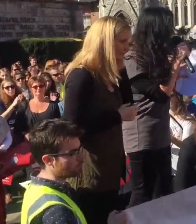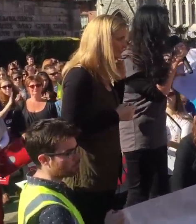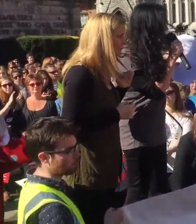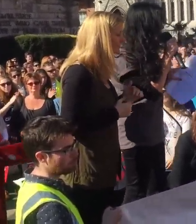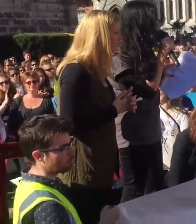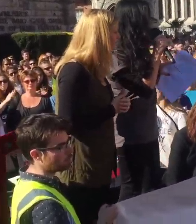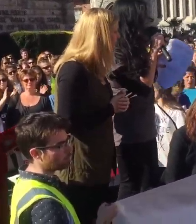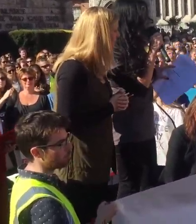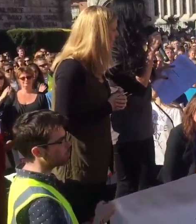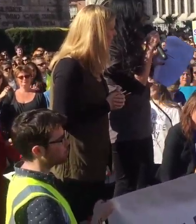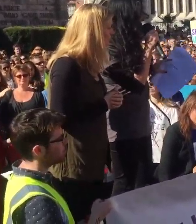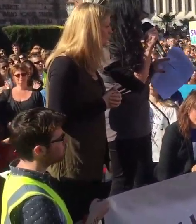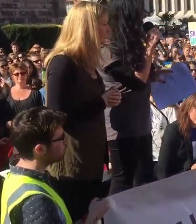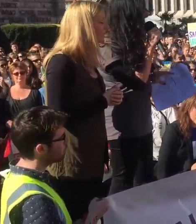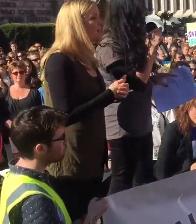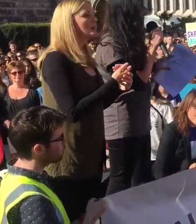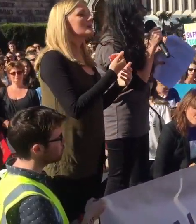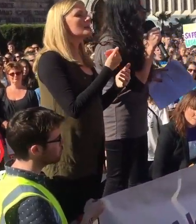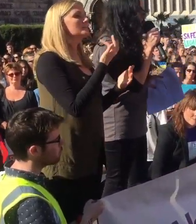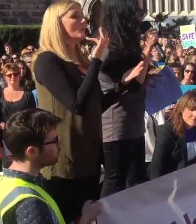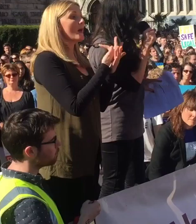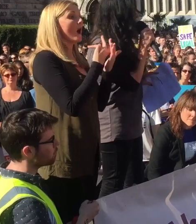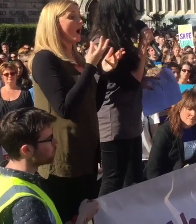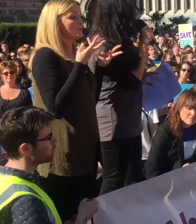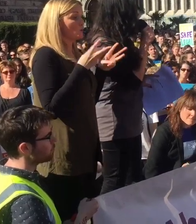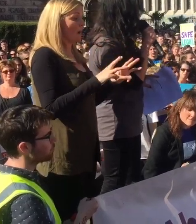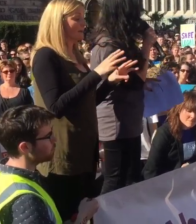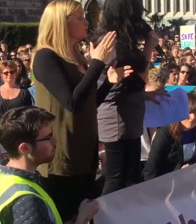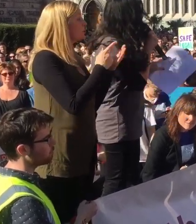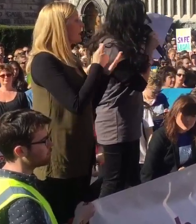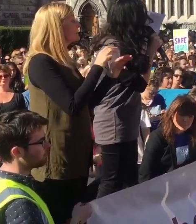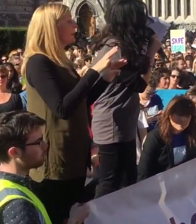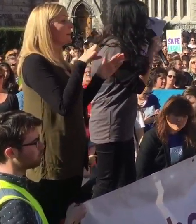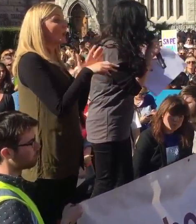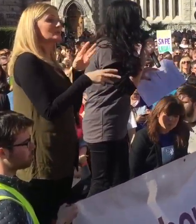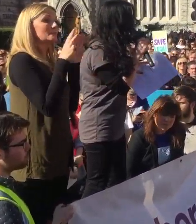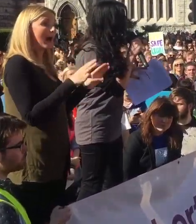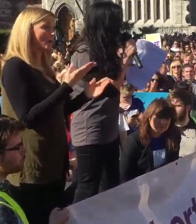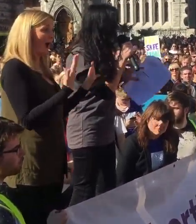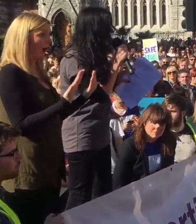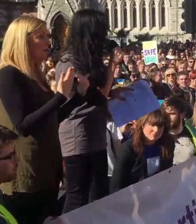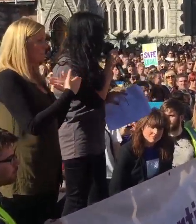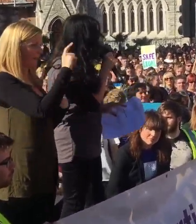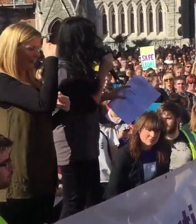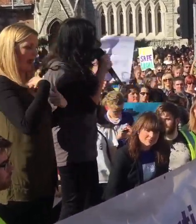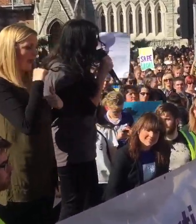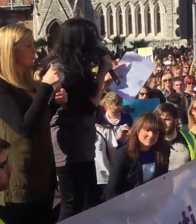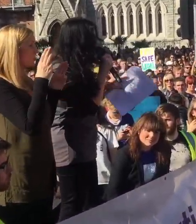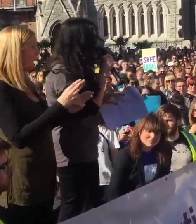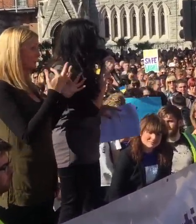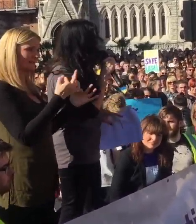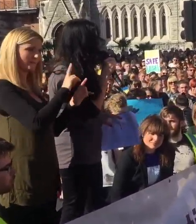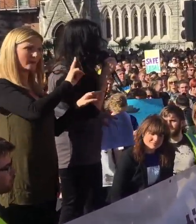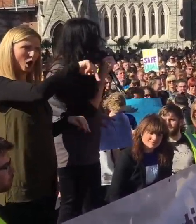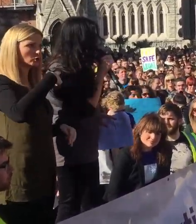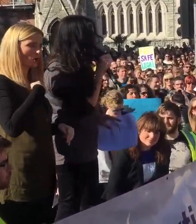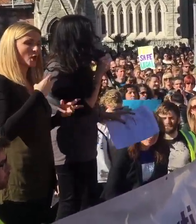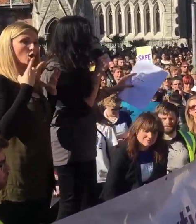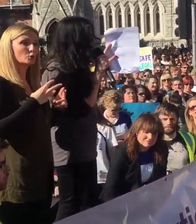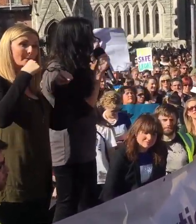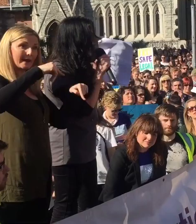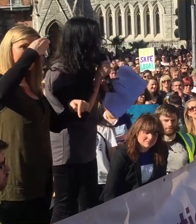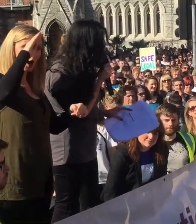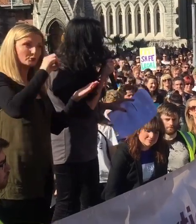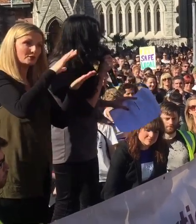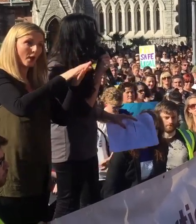The most common way that women lose their power is by thinking that they don't have any. And that is definitely not us. Women in this country deserve